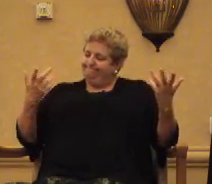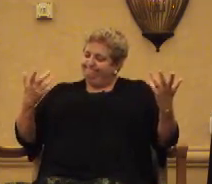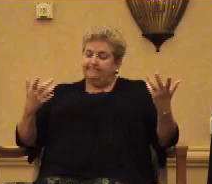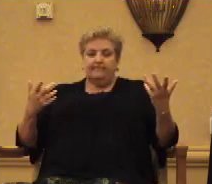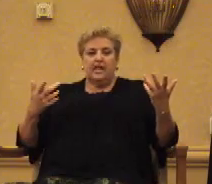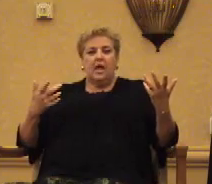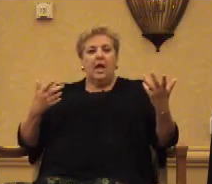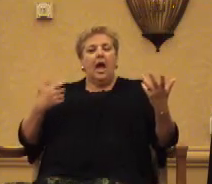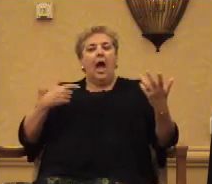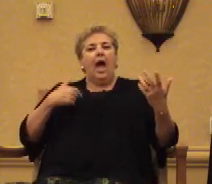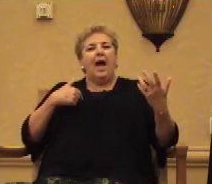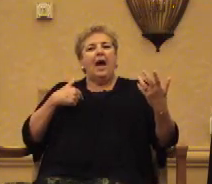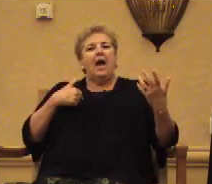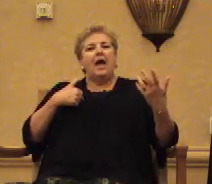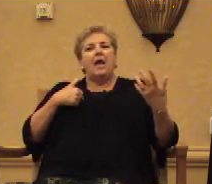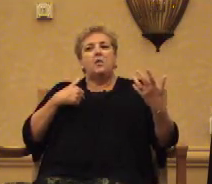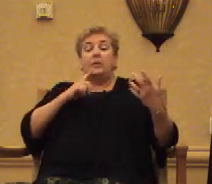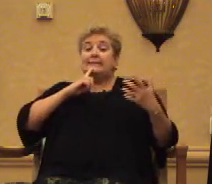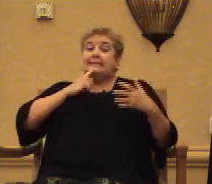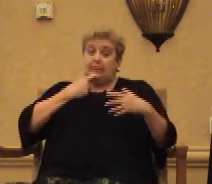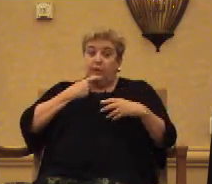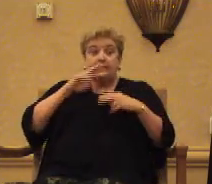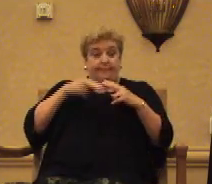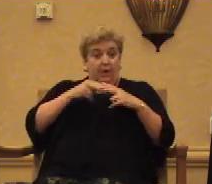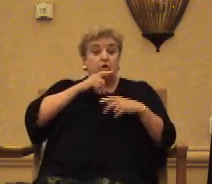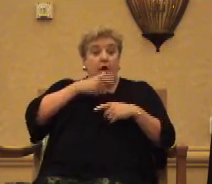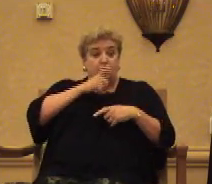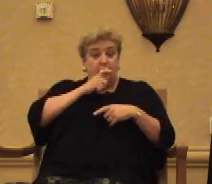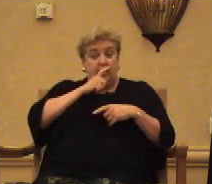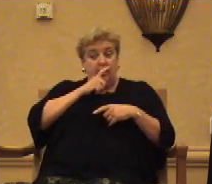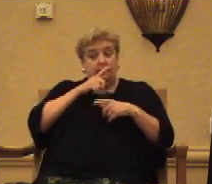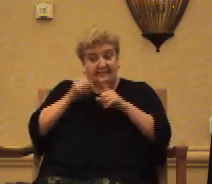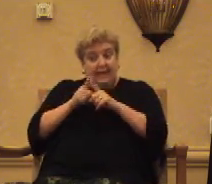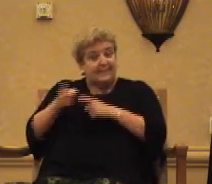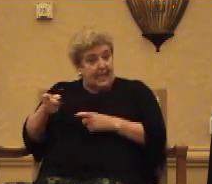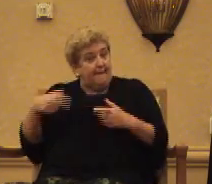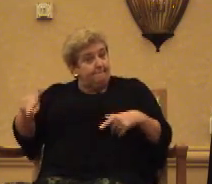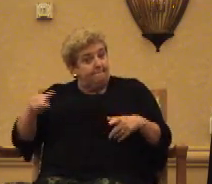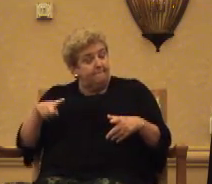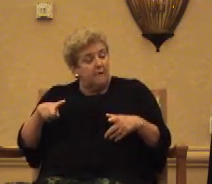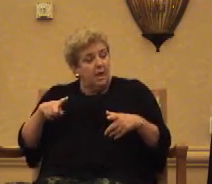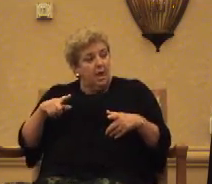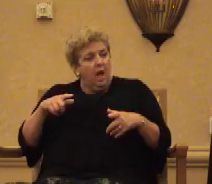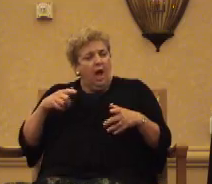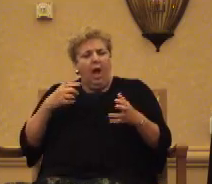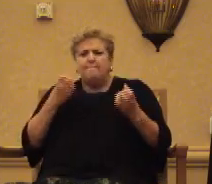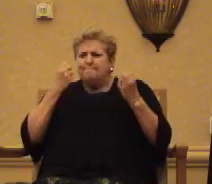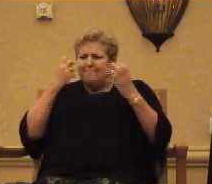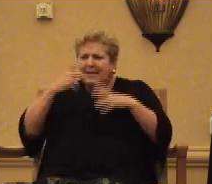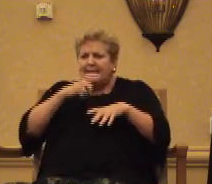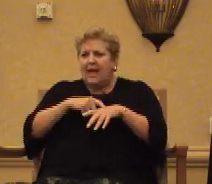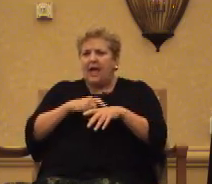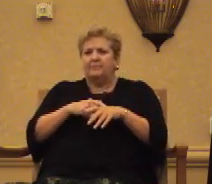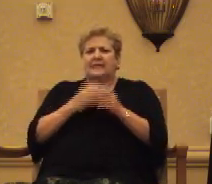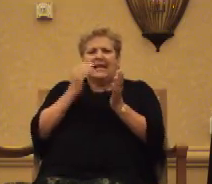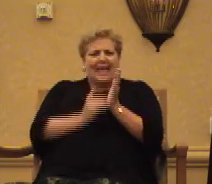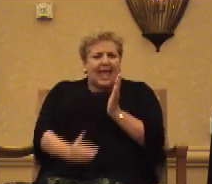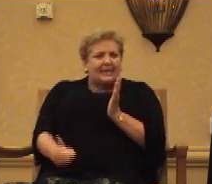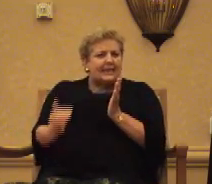every bit as serious about not drinking as they were. I've gotten to the point time and time and time again where